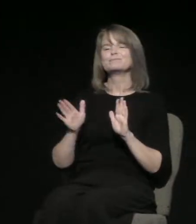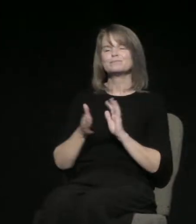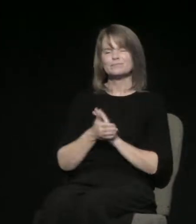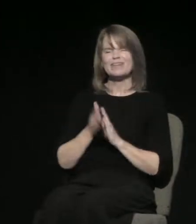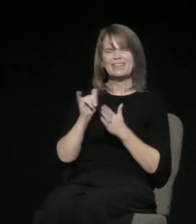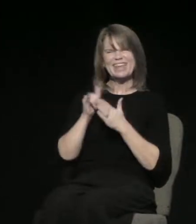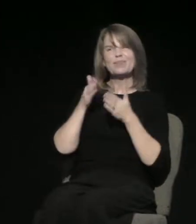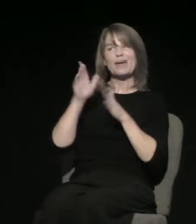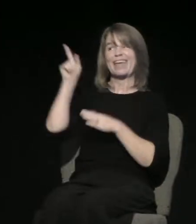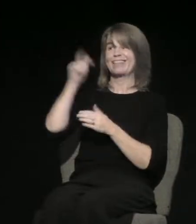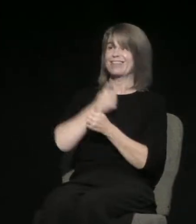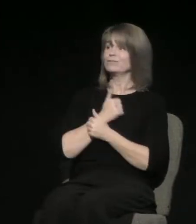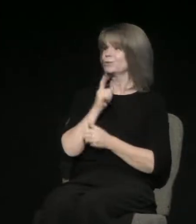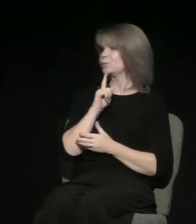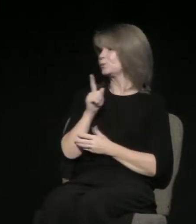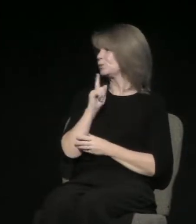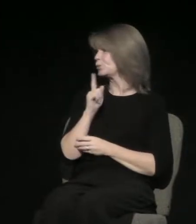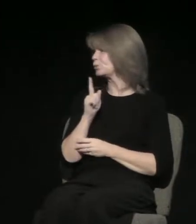That's The Way God Loves